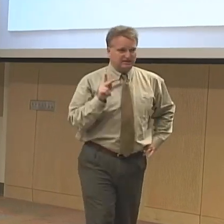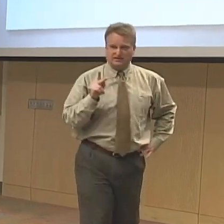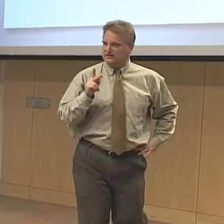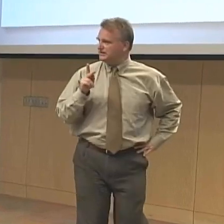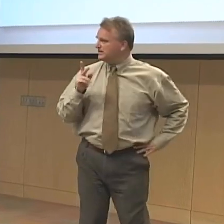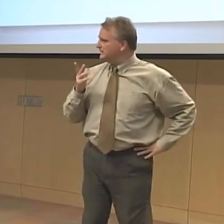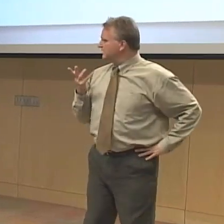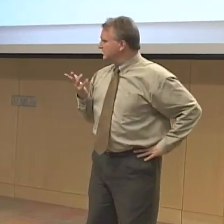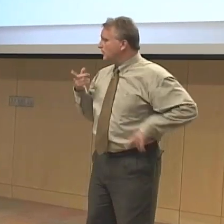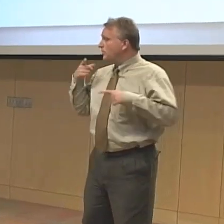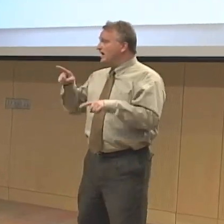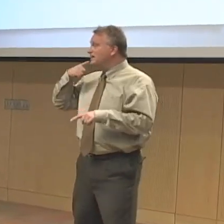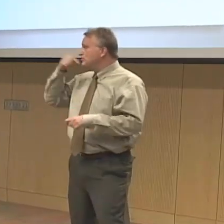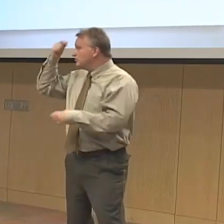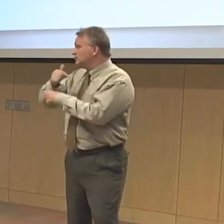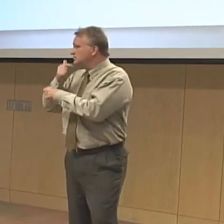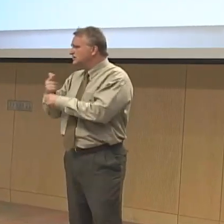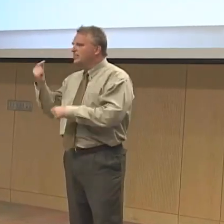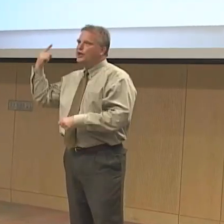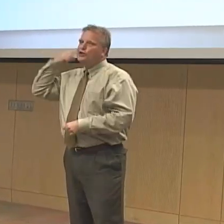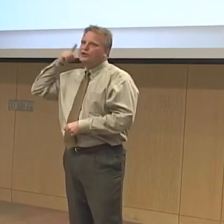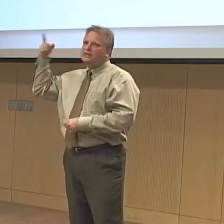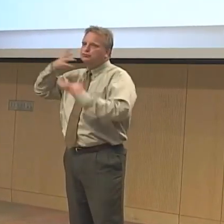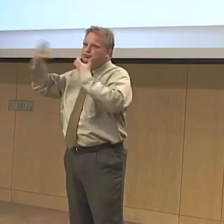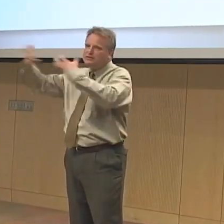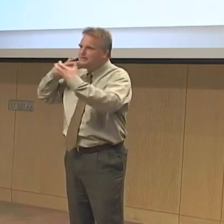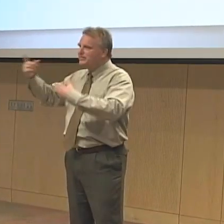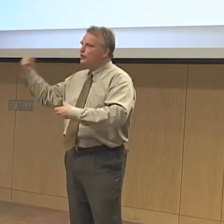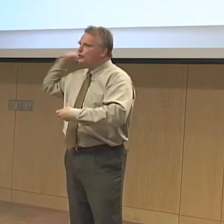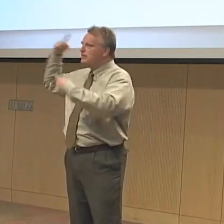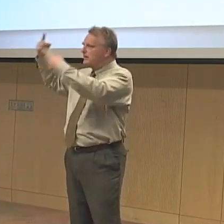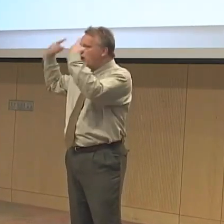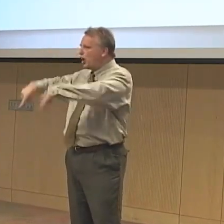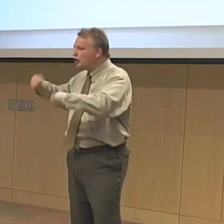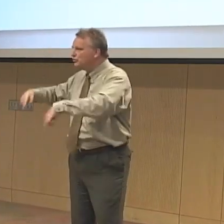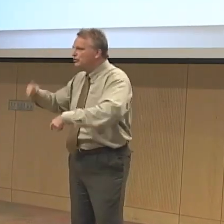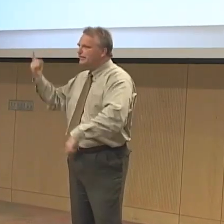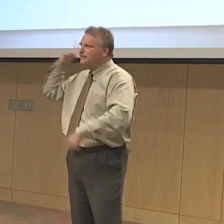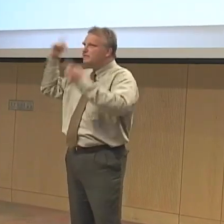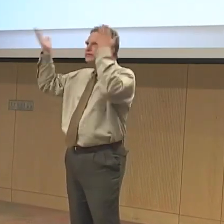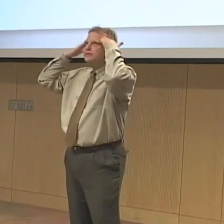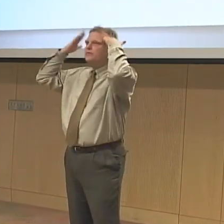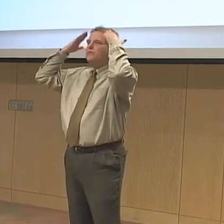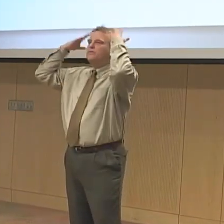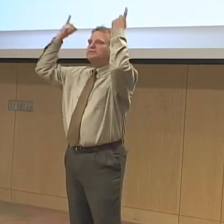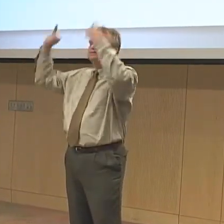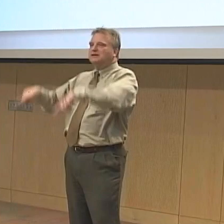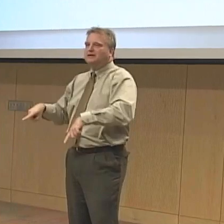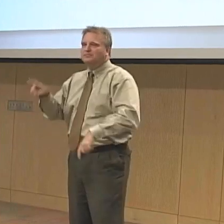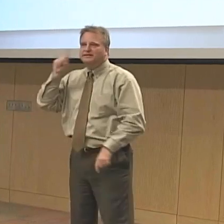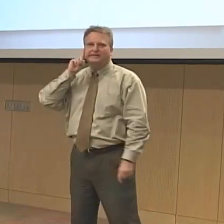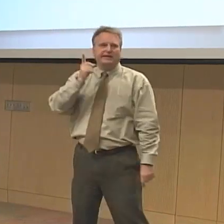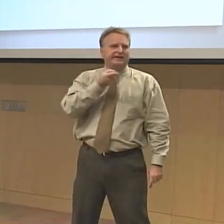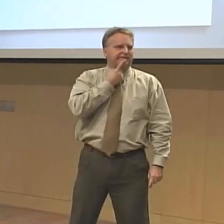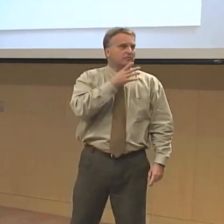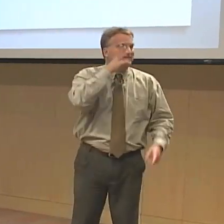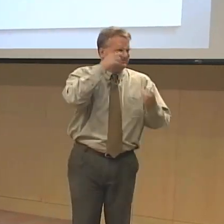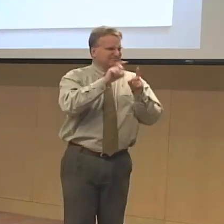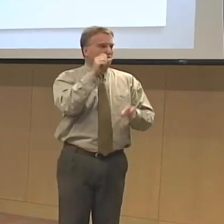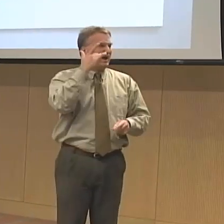And so they were probably wondering why they got divorced, whereas their hearing siblings knew that things weren't going well, that there was loud arguments.